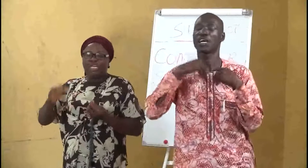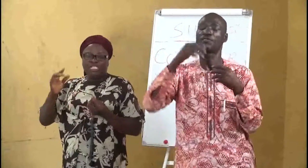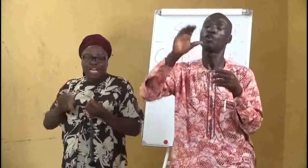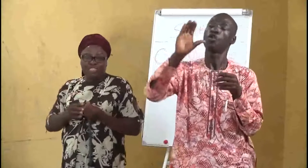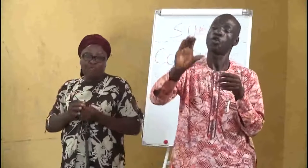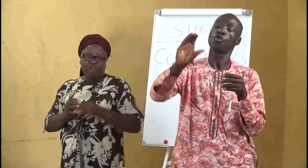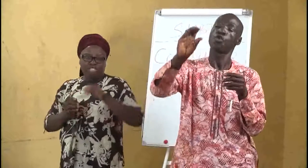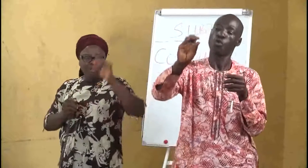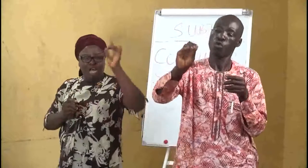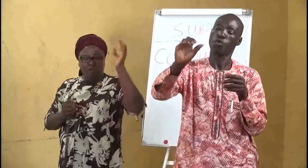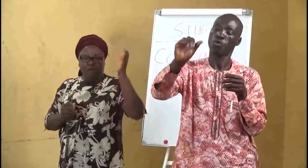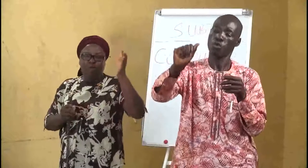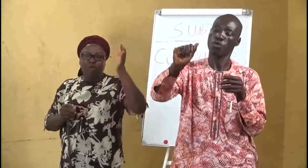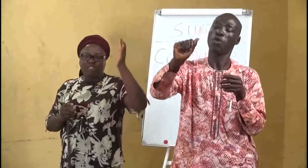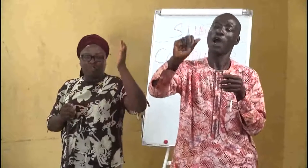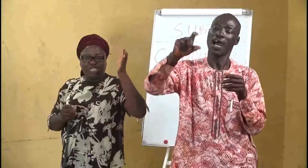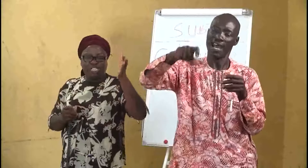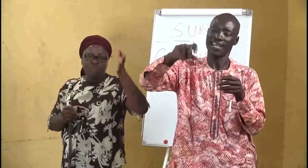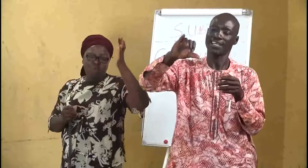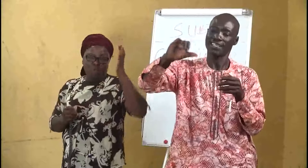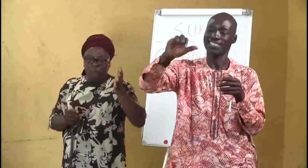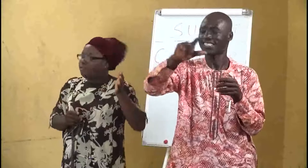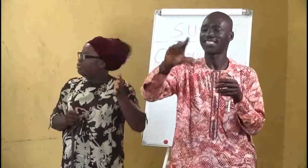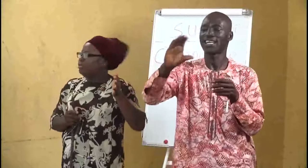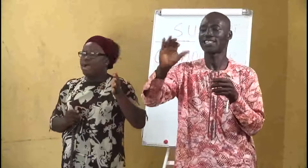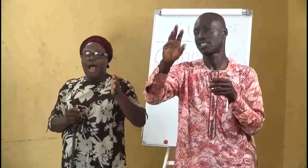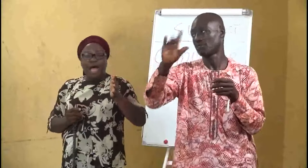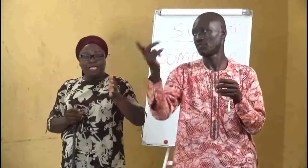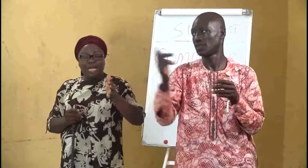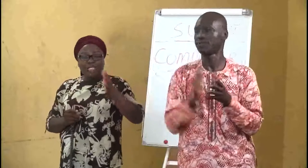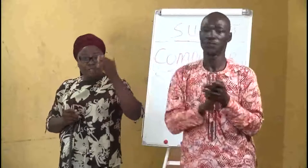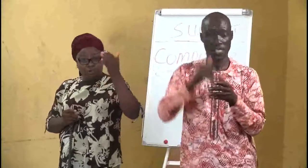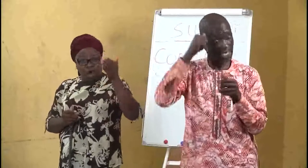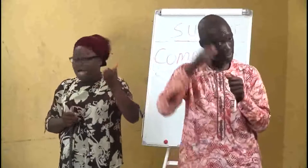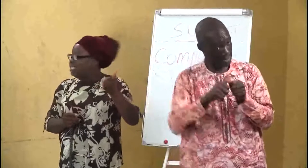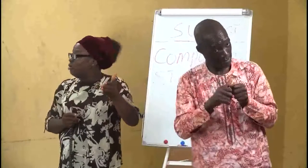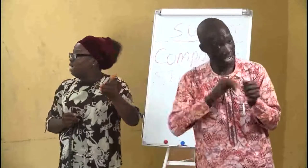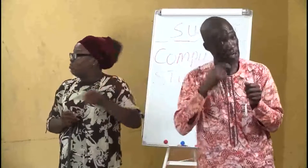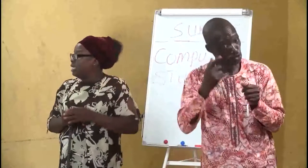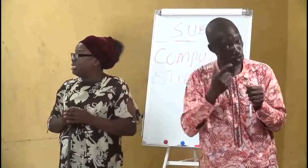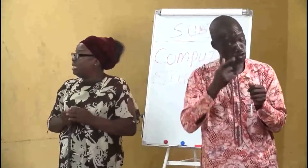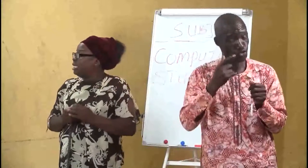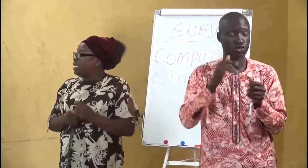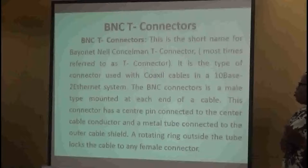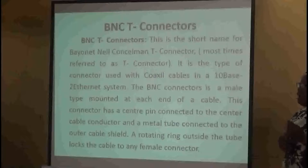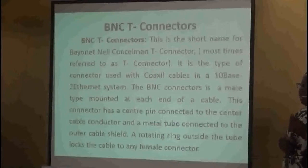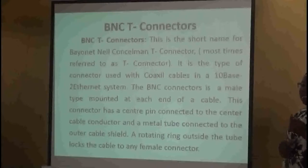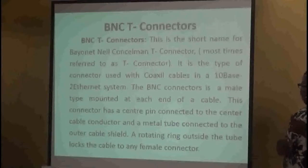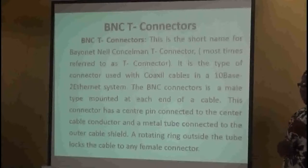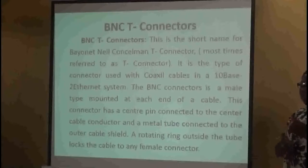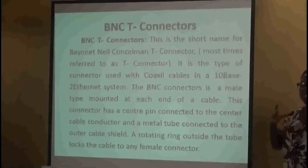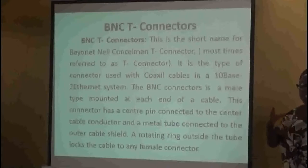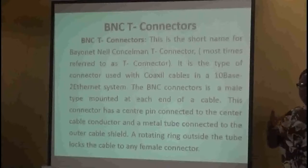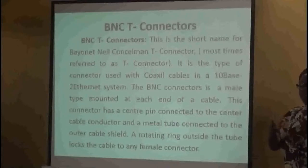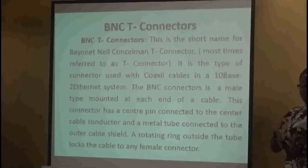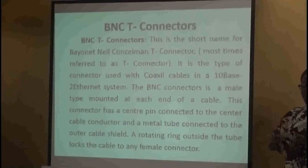right that if you understood that one when we were treating cables. And then you know at the same time that this coaxial